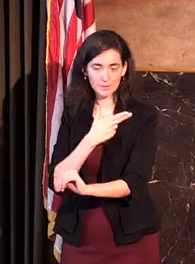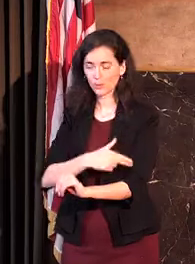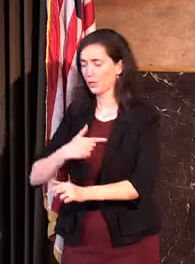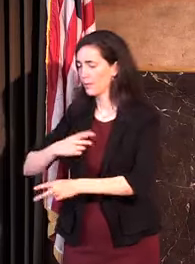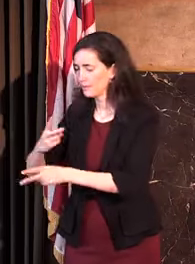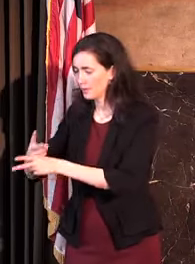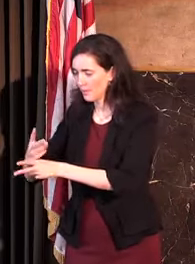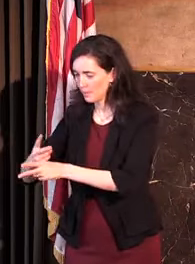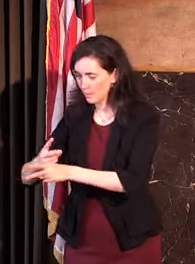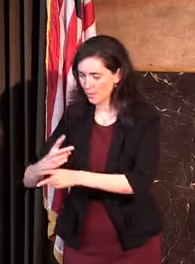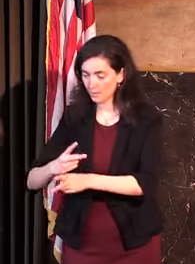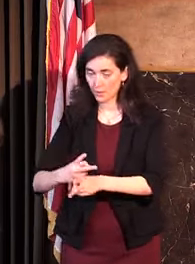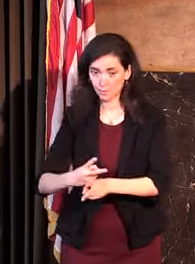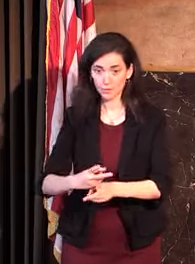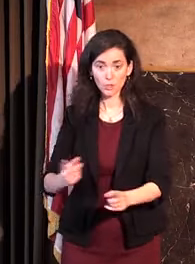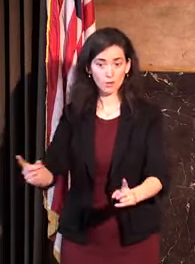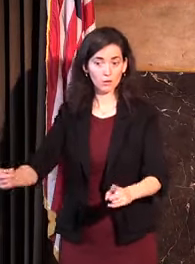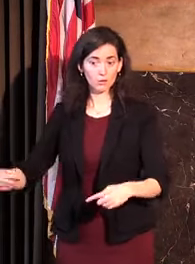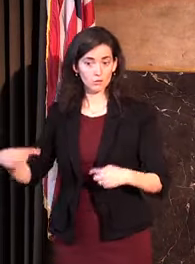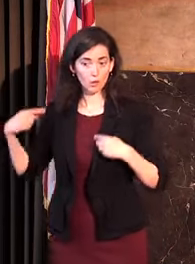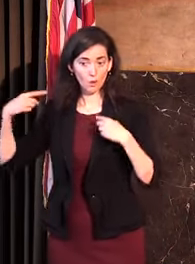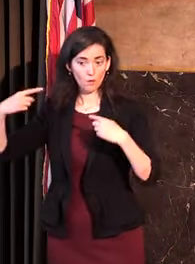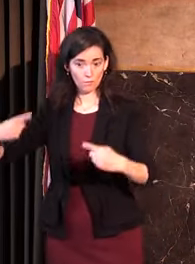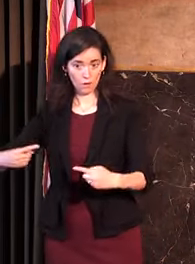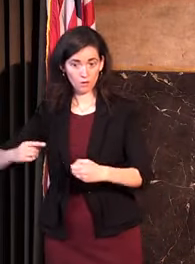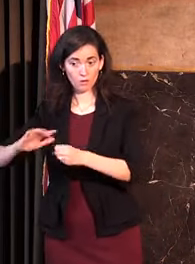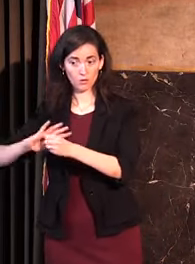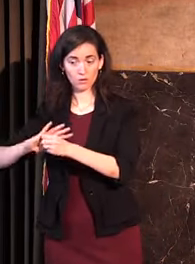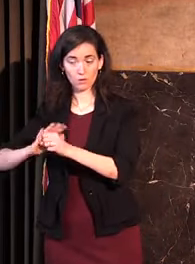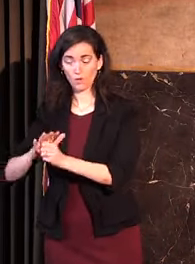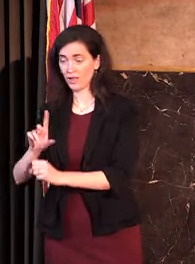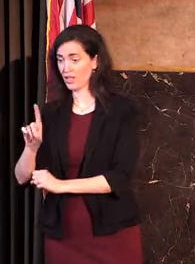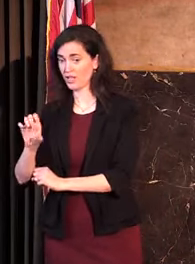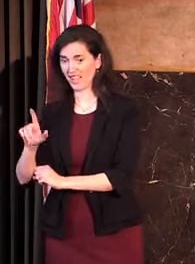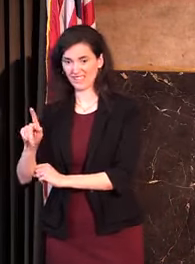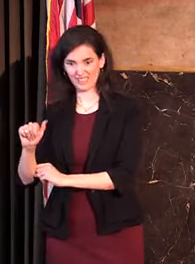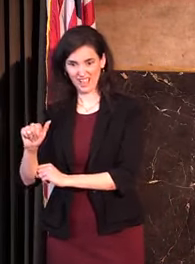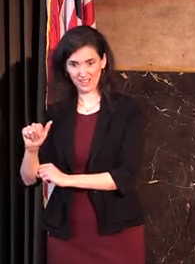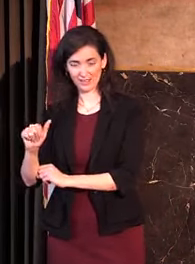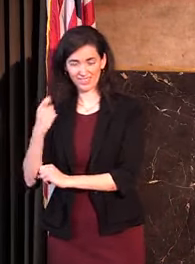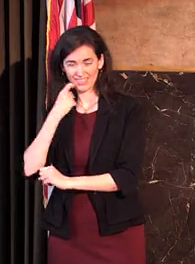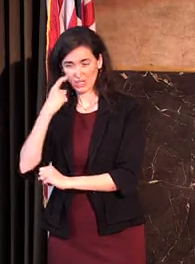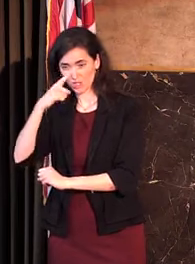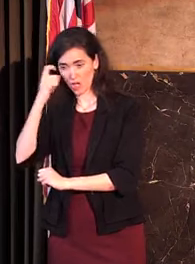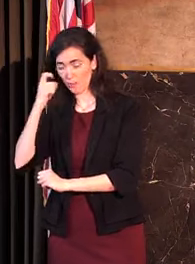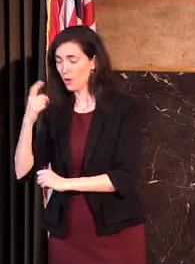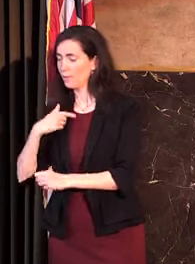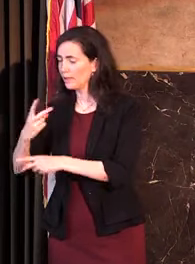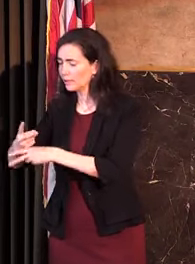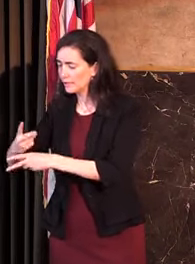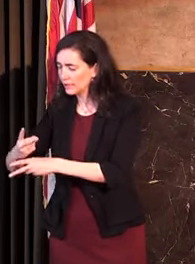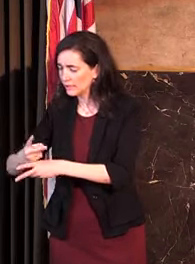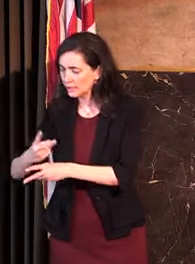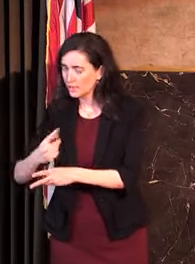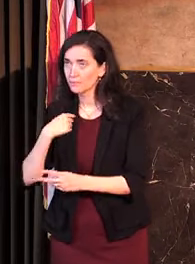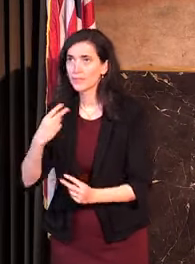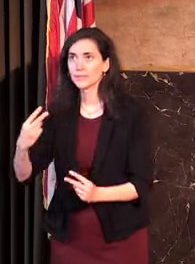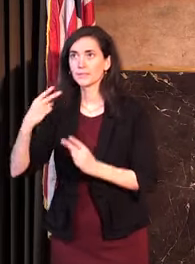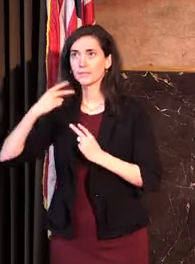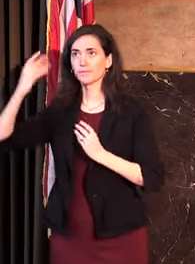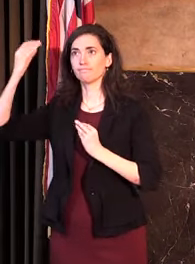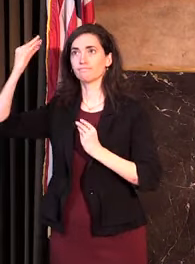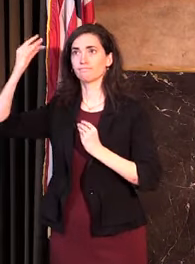reflect on my time caring for patients during the Delta surge in the late summer, the emotion that comes to